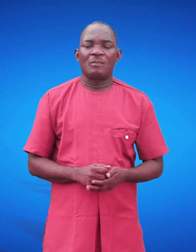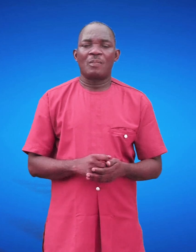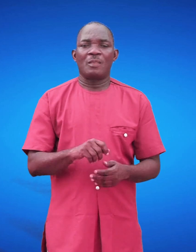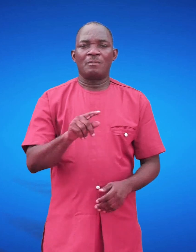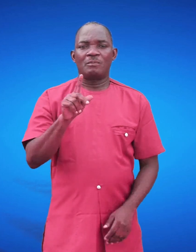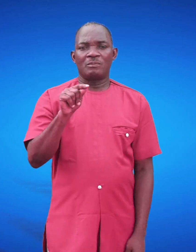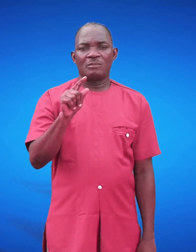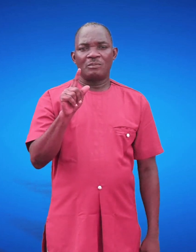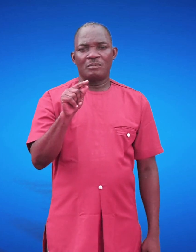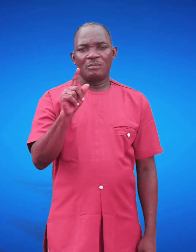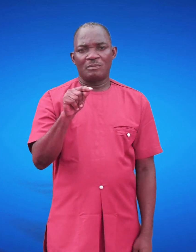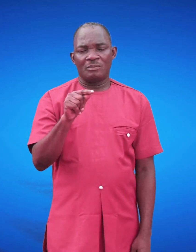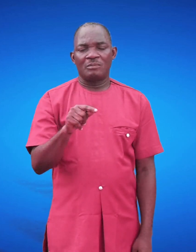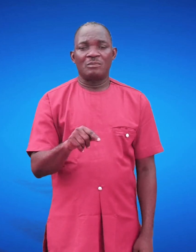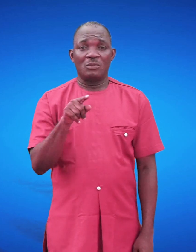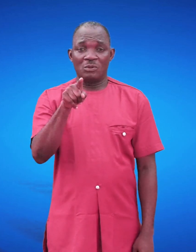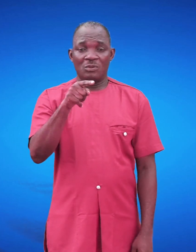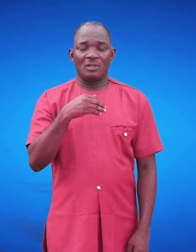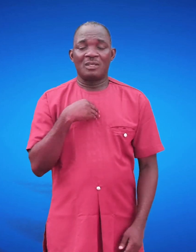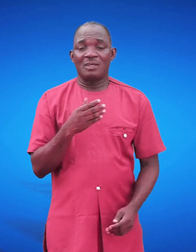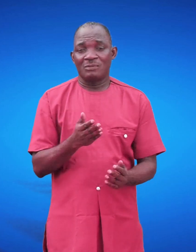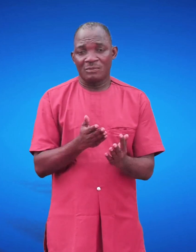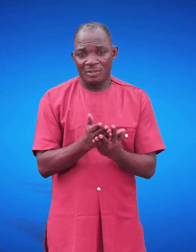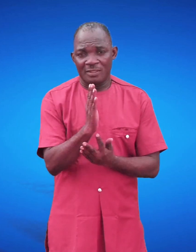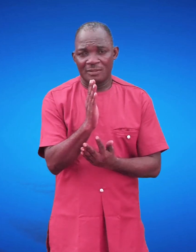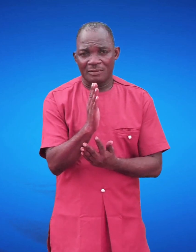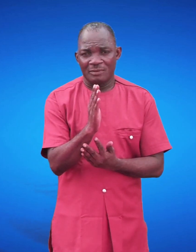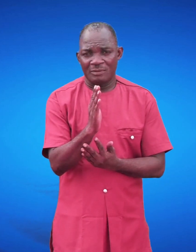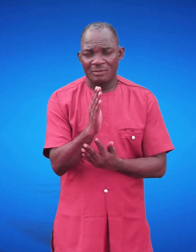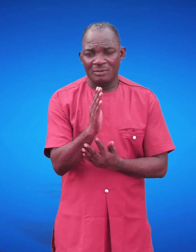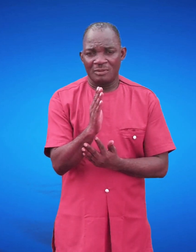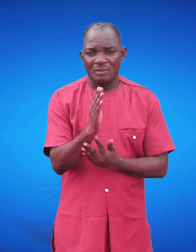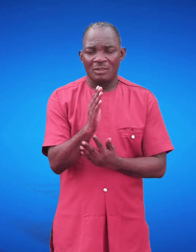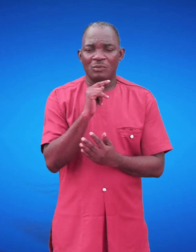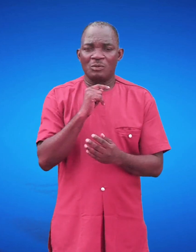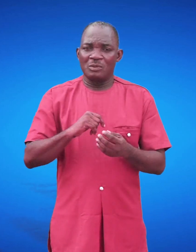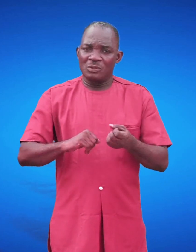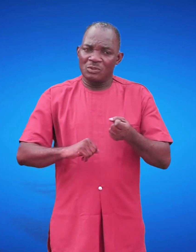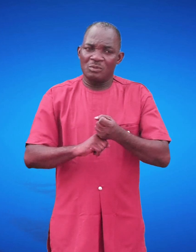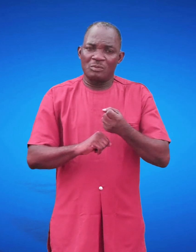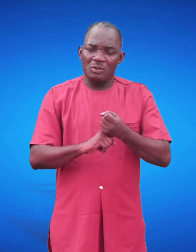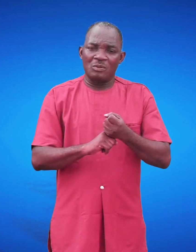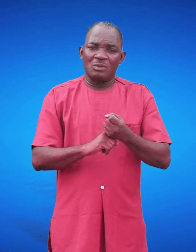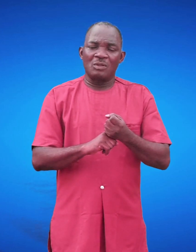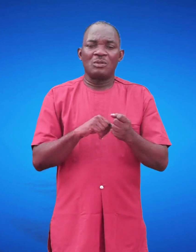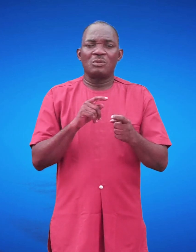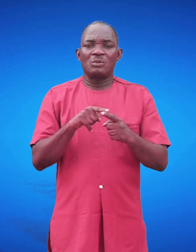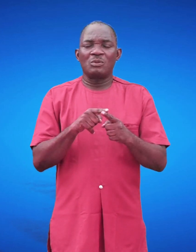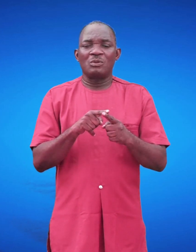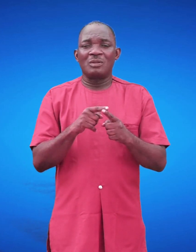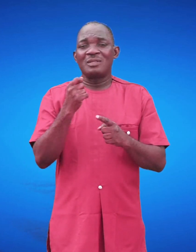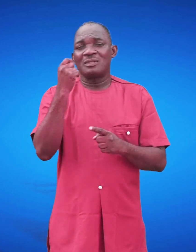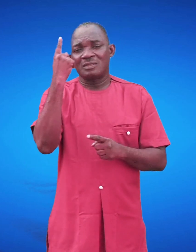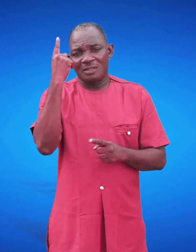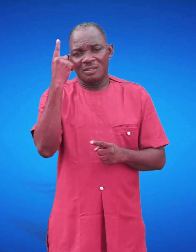20. You have the right to be supported to understand